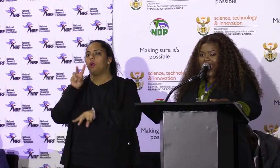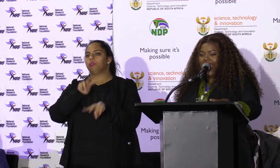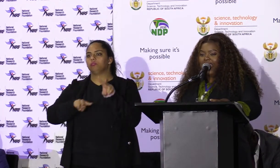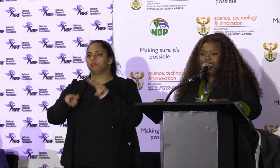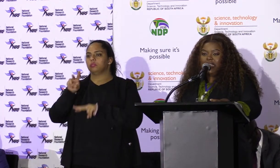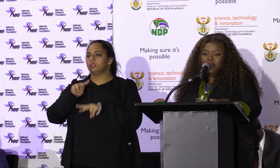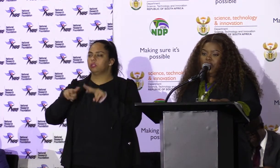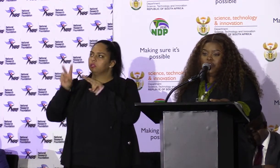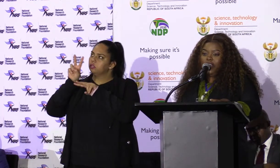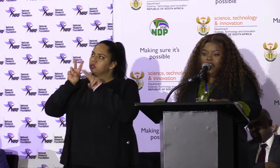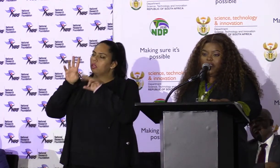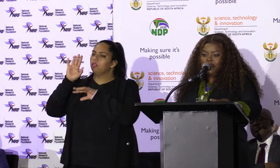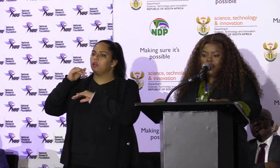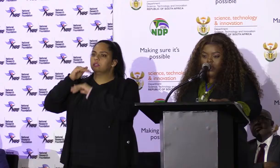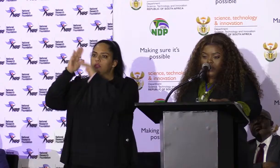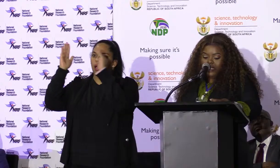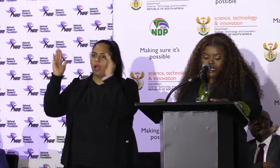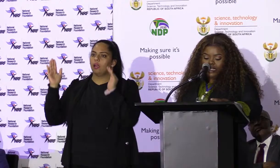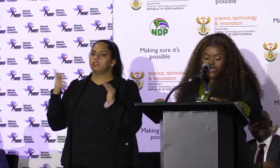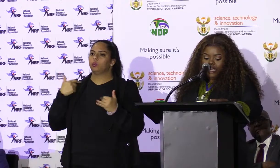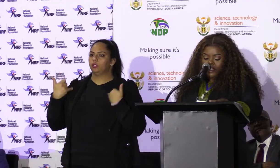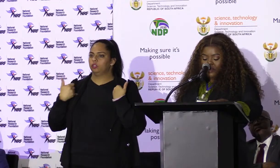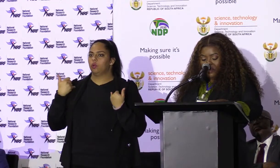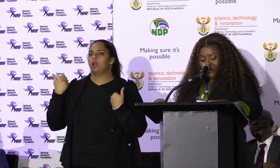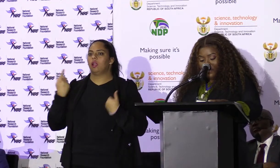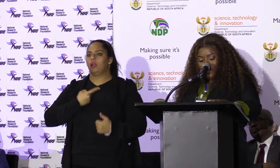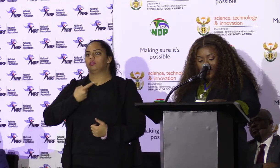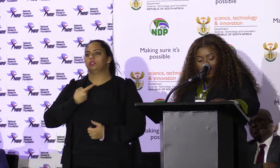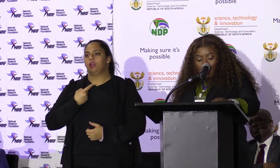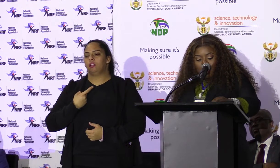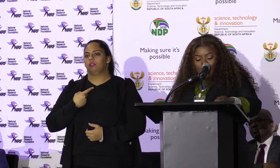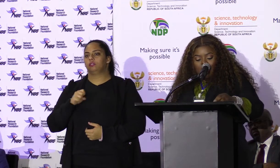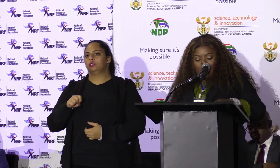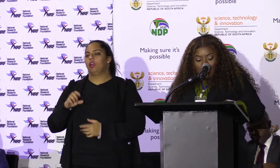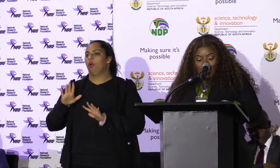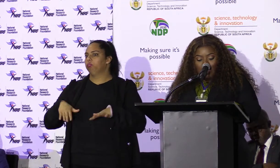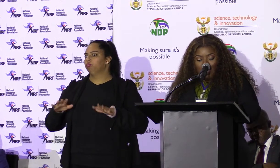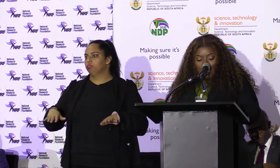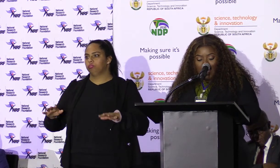beautiful skies and we enjoyed ourselves a lot. So